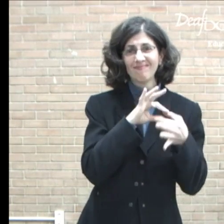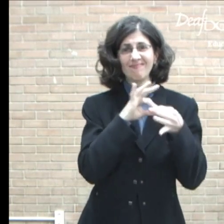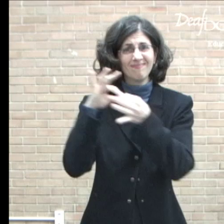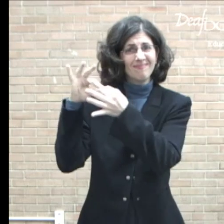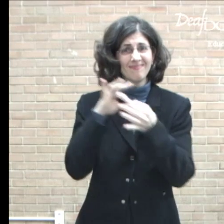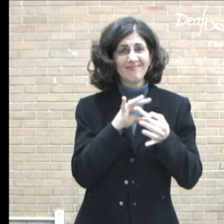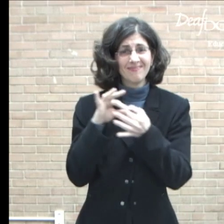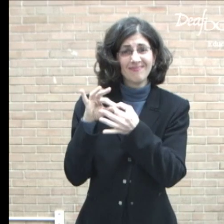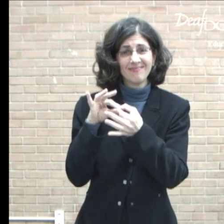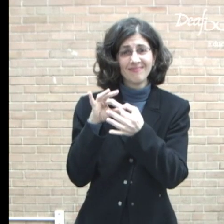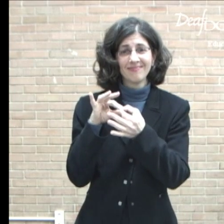teeth grinding.